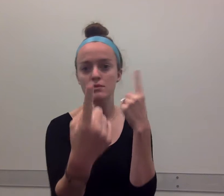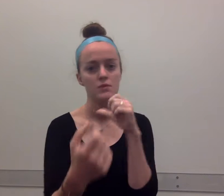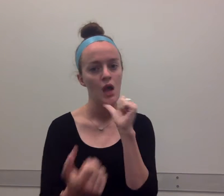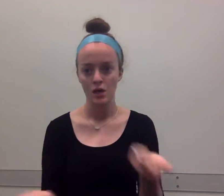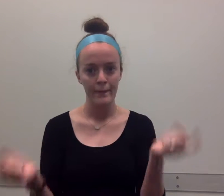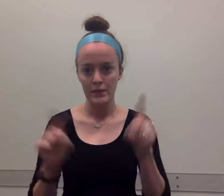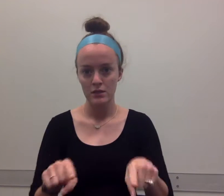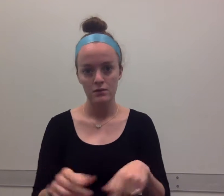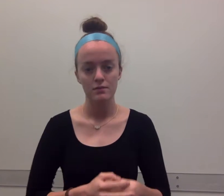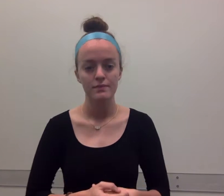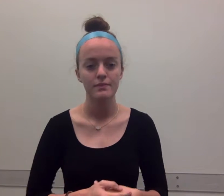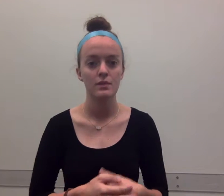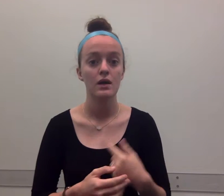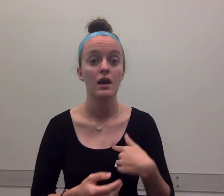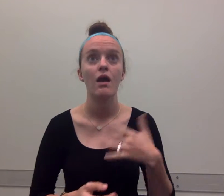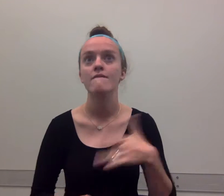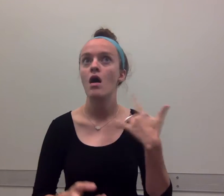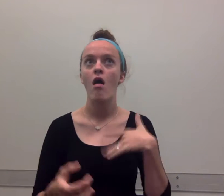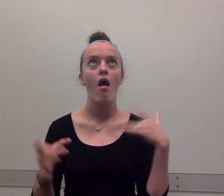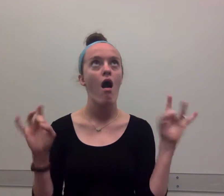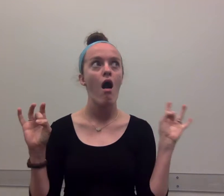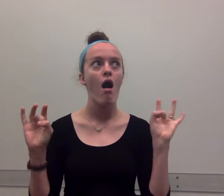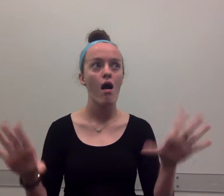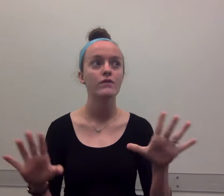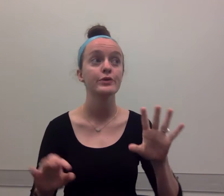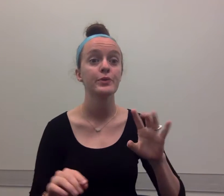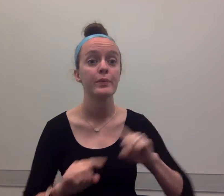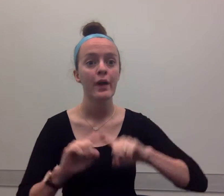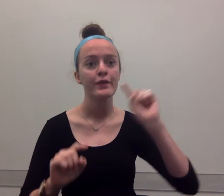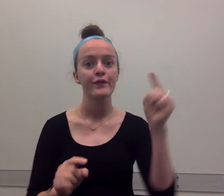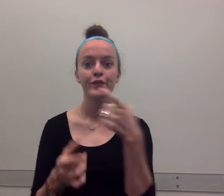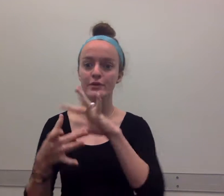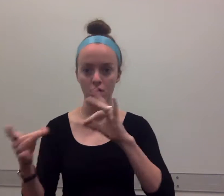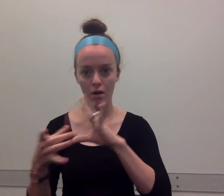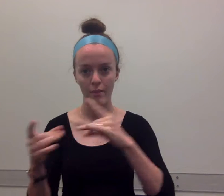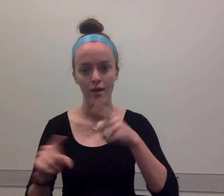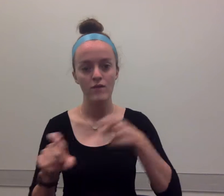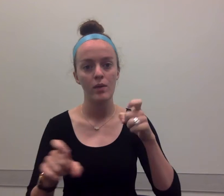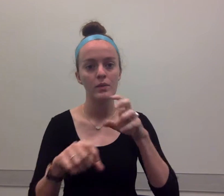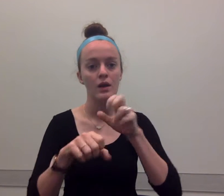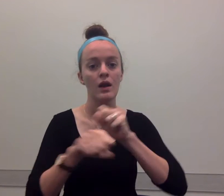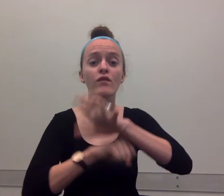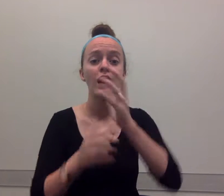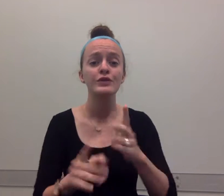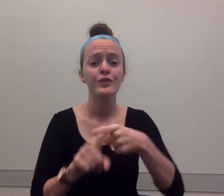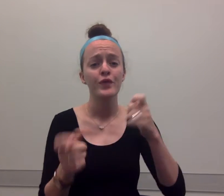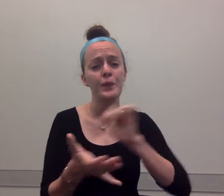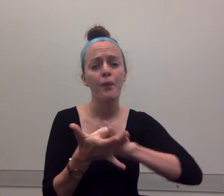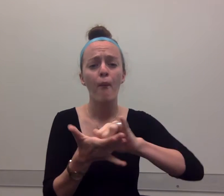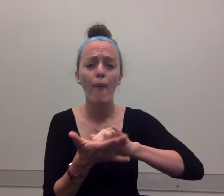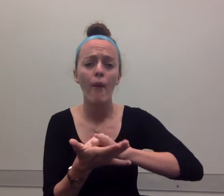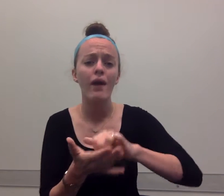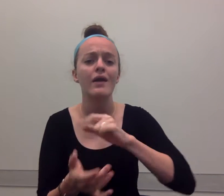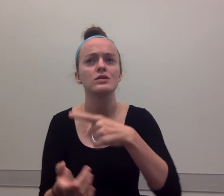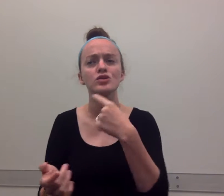And as if I didn't feel bad enough, the first comment comes from an advisor from New York who actually indicated